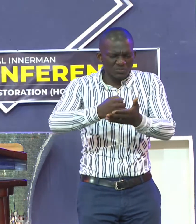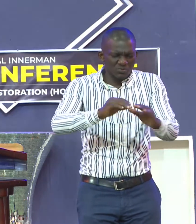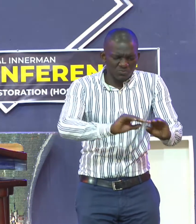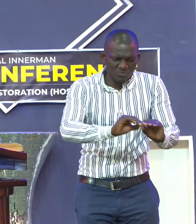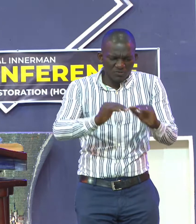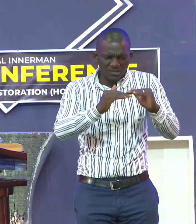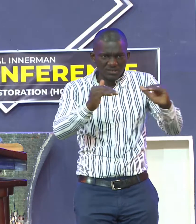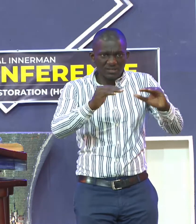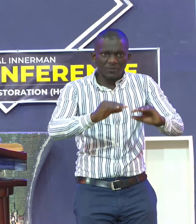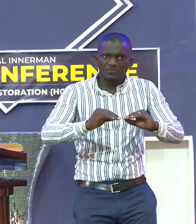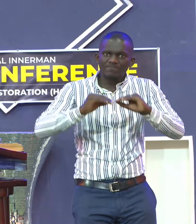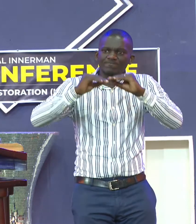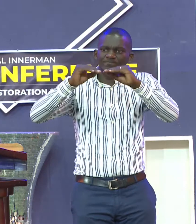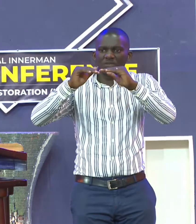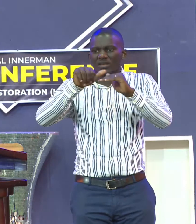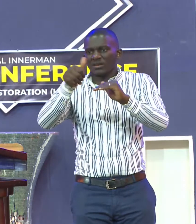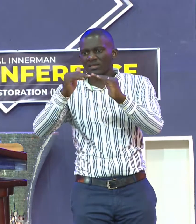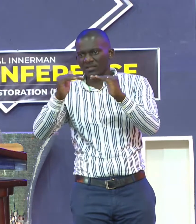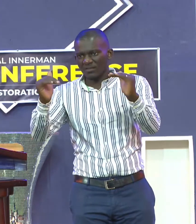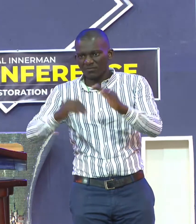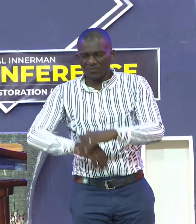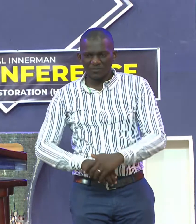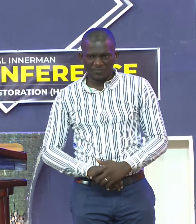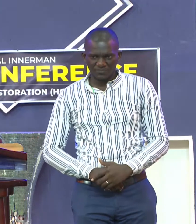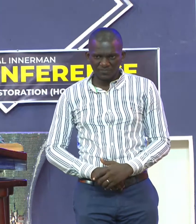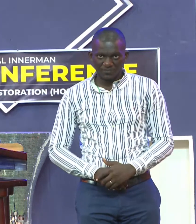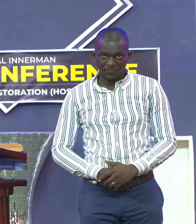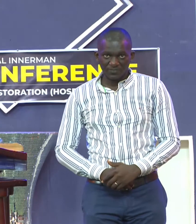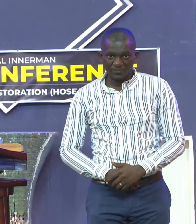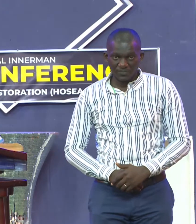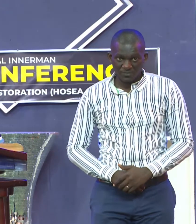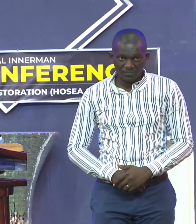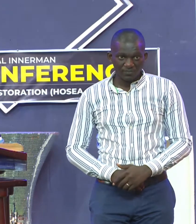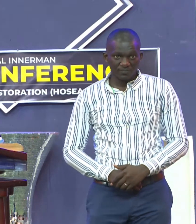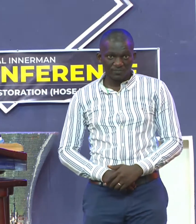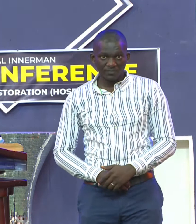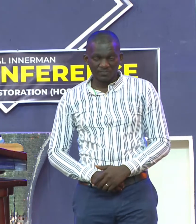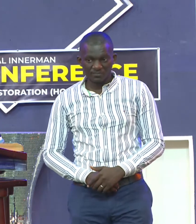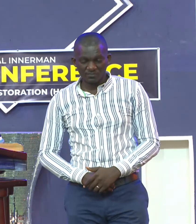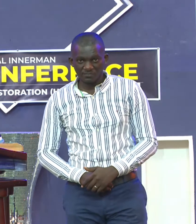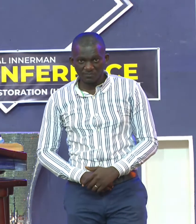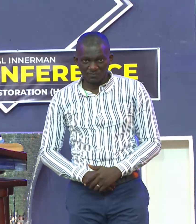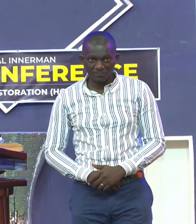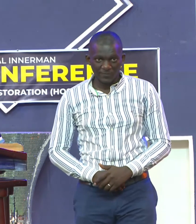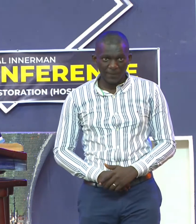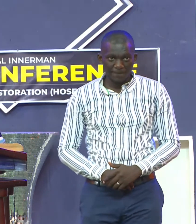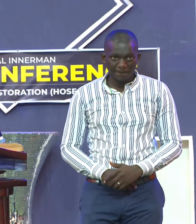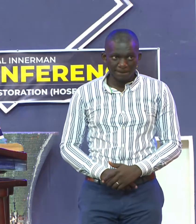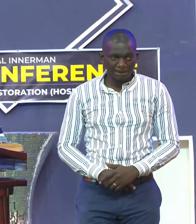it is your responsibility to search and hearken to words that will help you to take you from that level to the